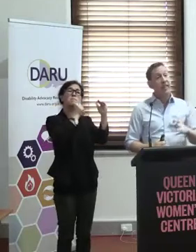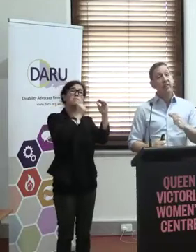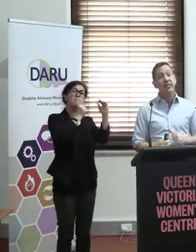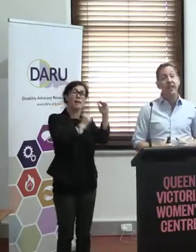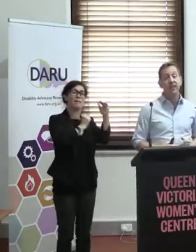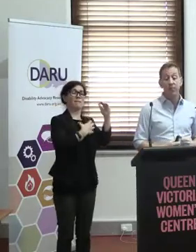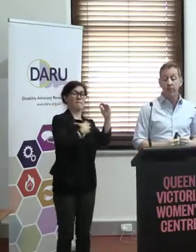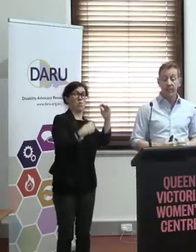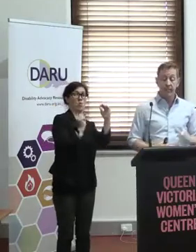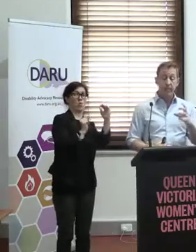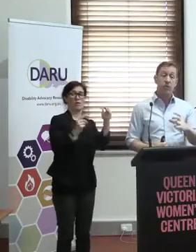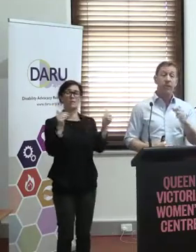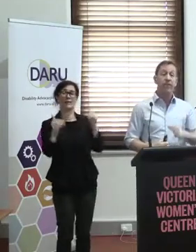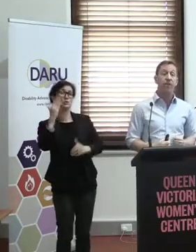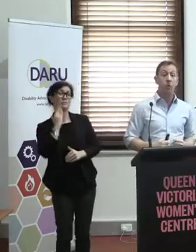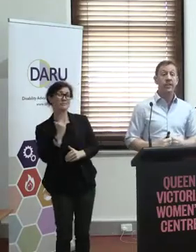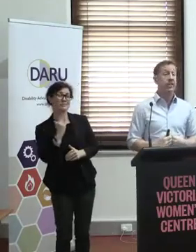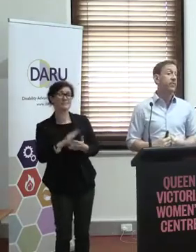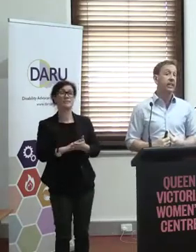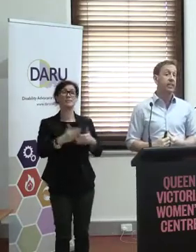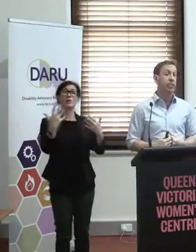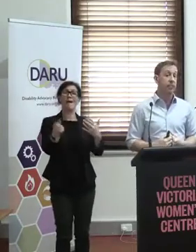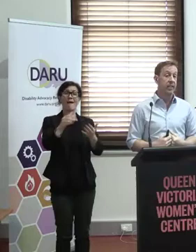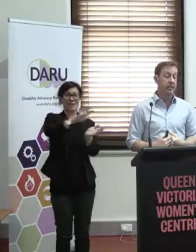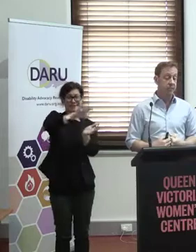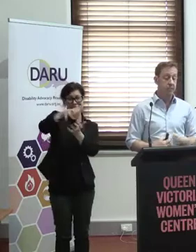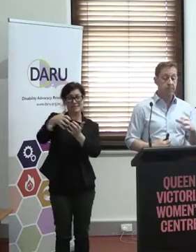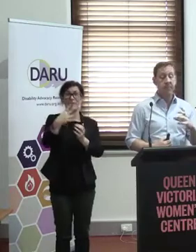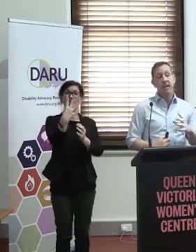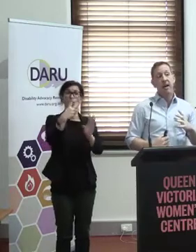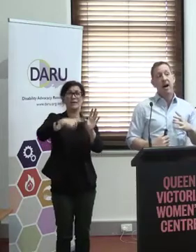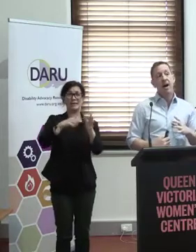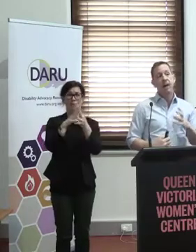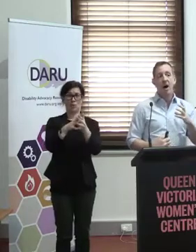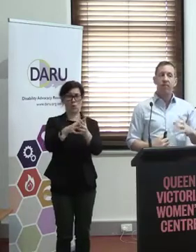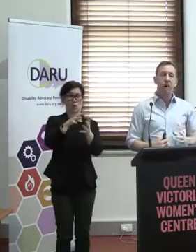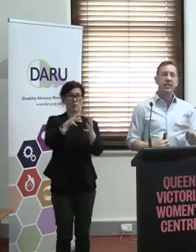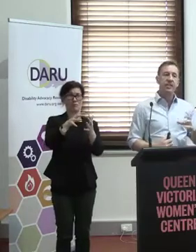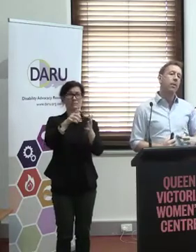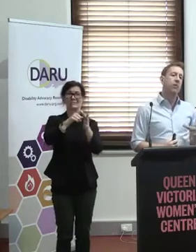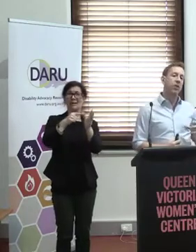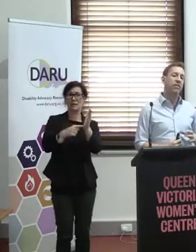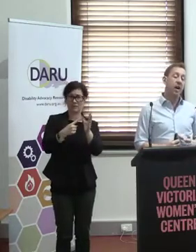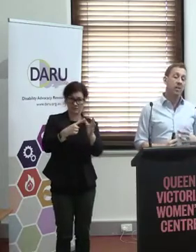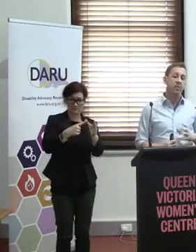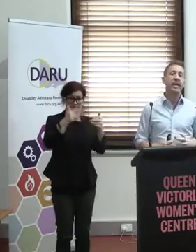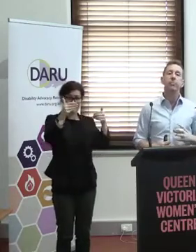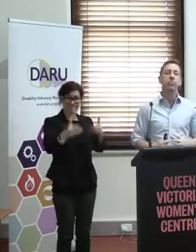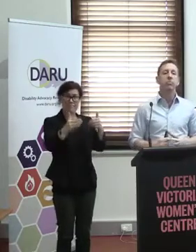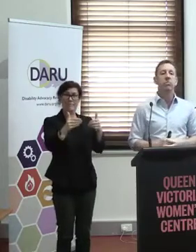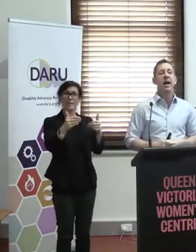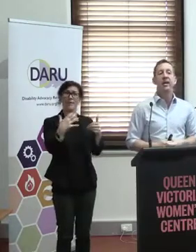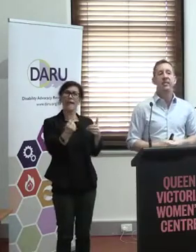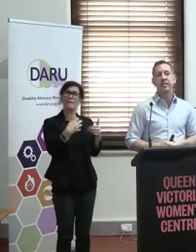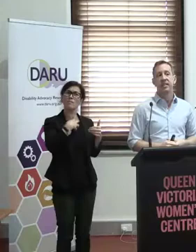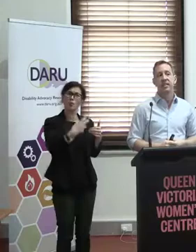We've seen over the last 4 years, because we have 4 years of data to present to you, a rising number of young